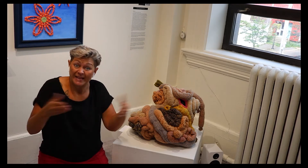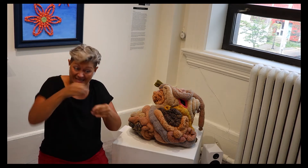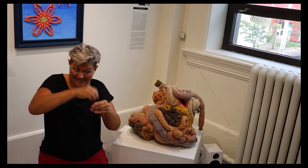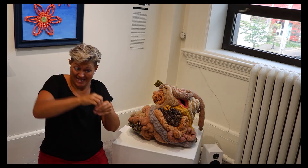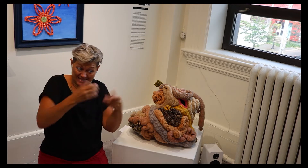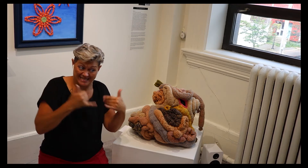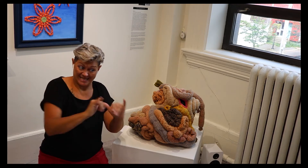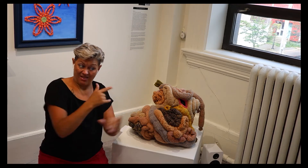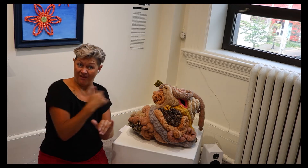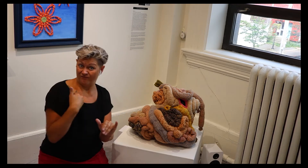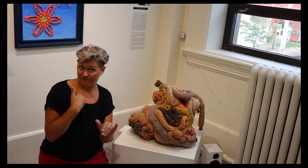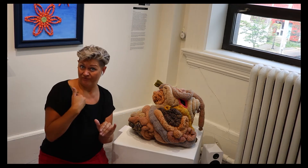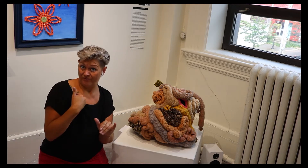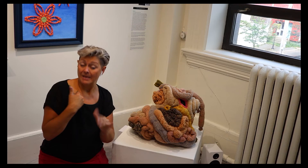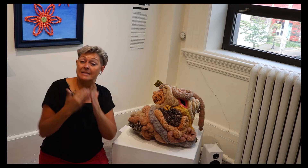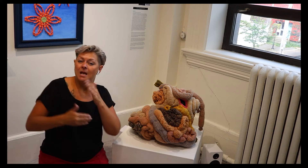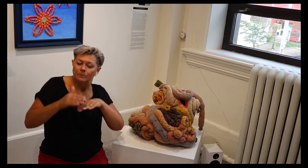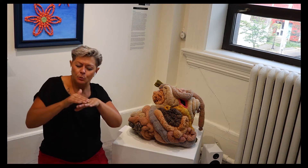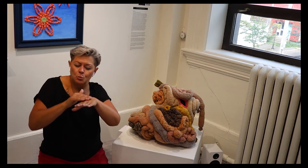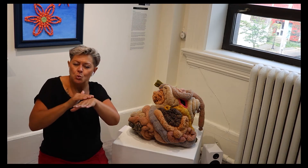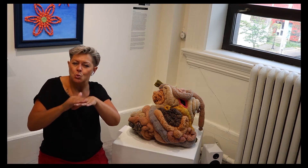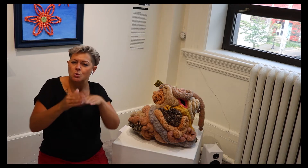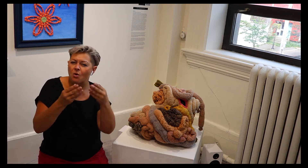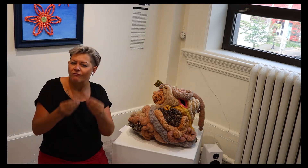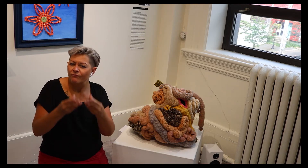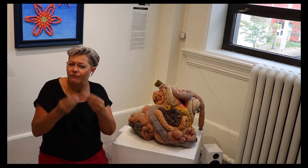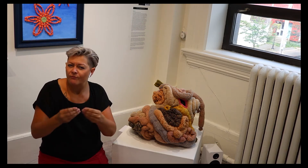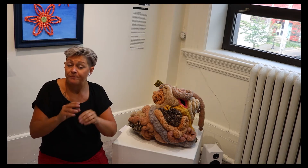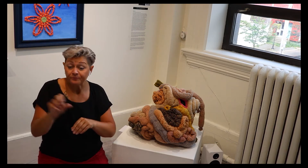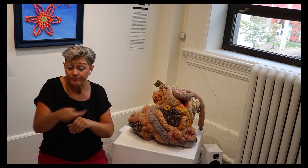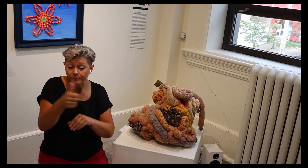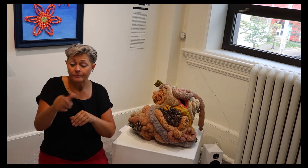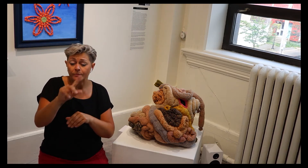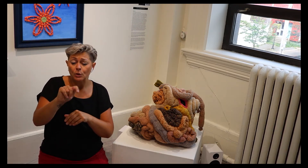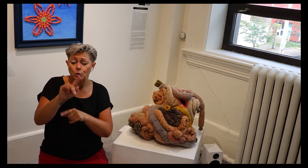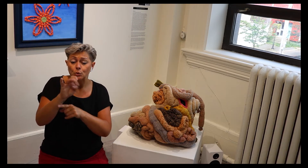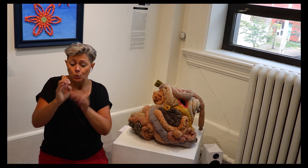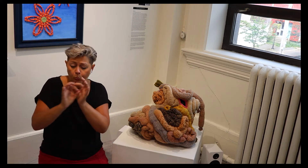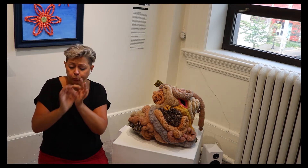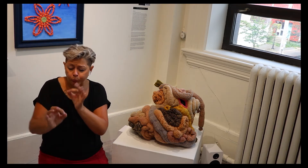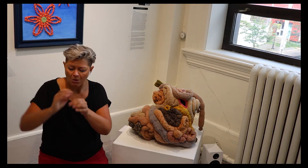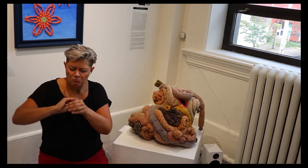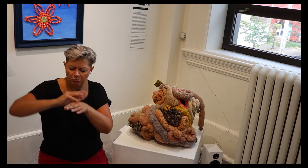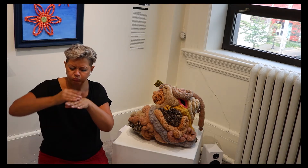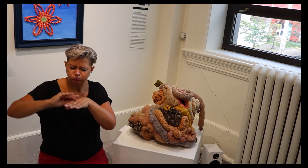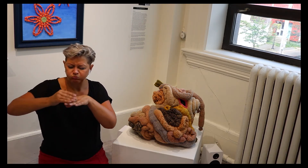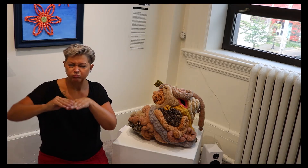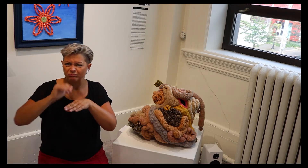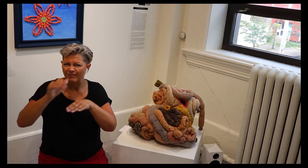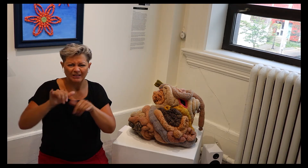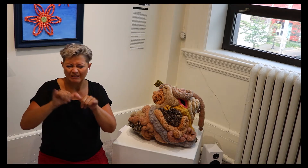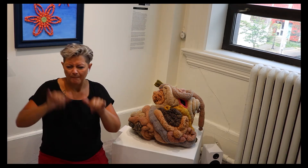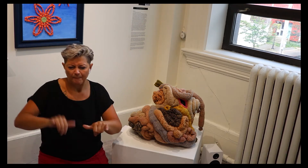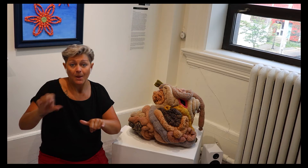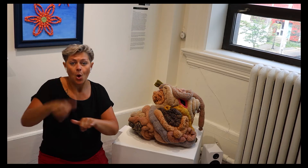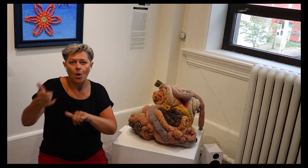it is smooth and soft. Some of the tubes are lumpy and inconsistent. Others are more uniform.